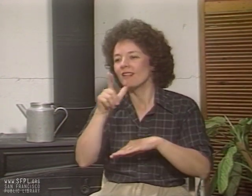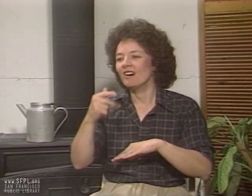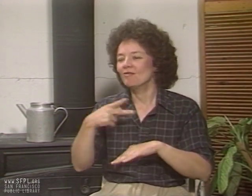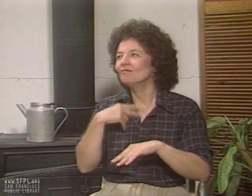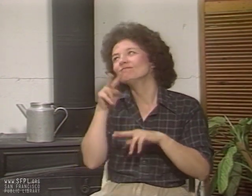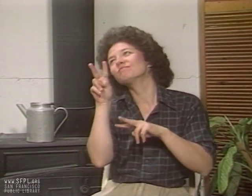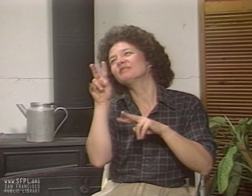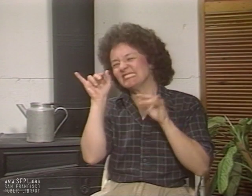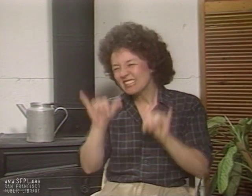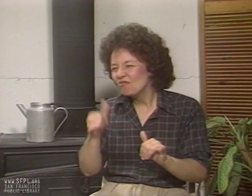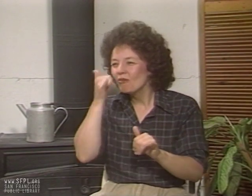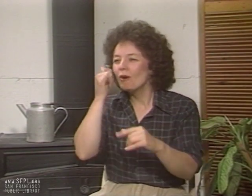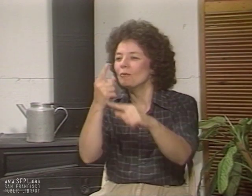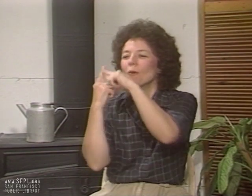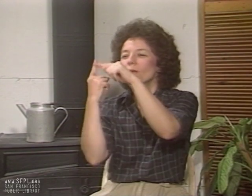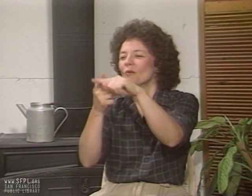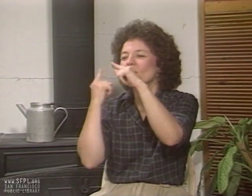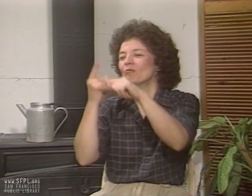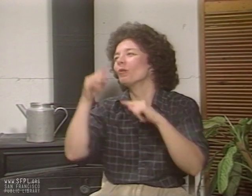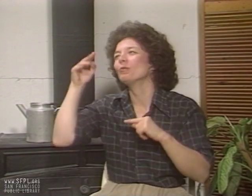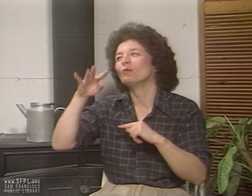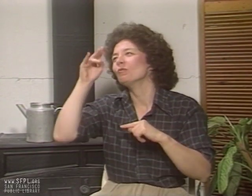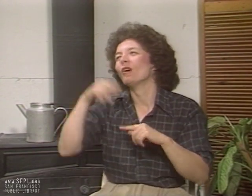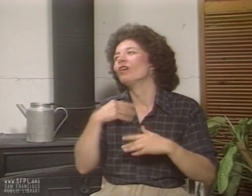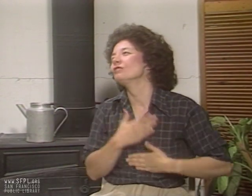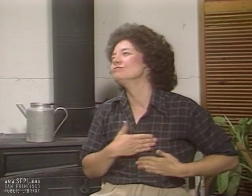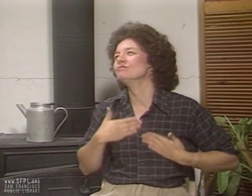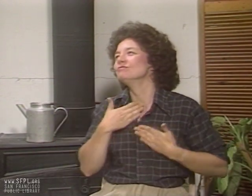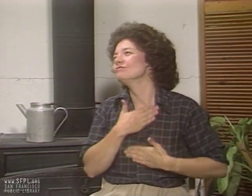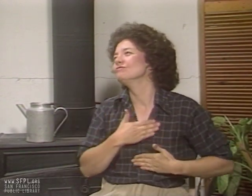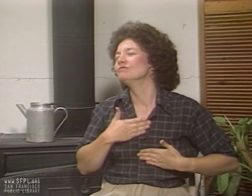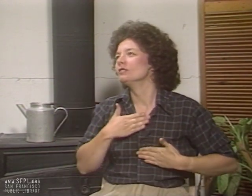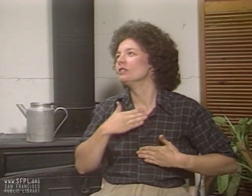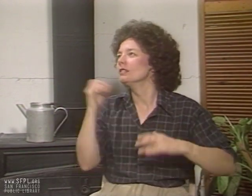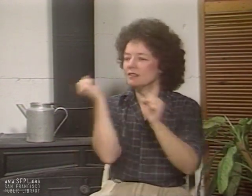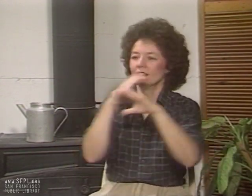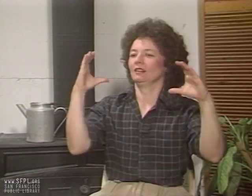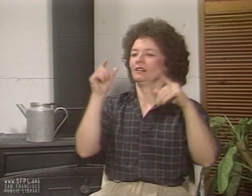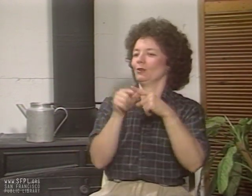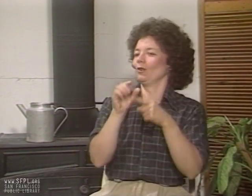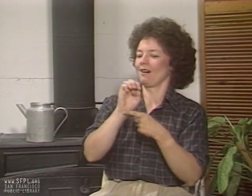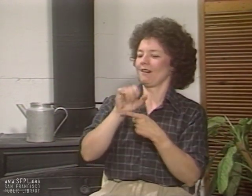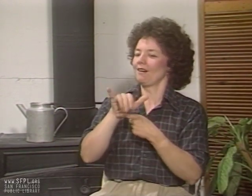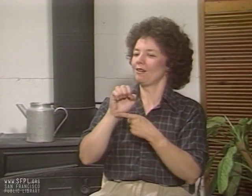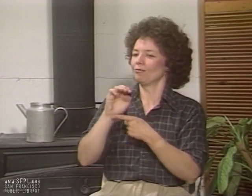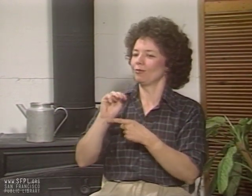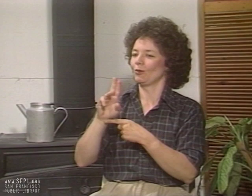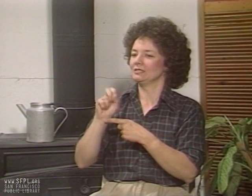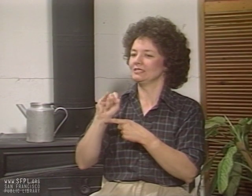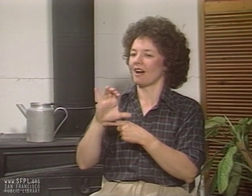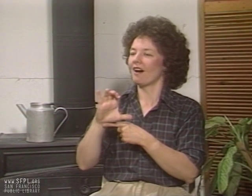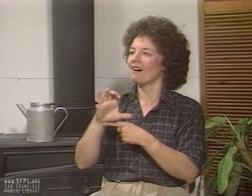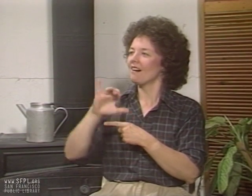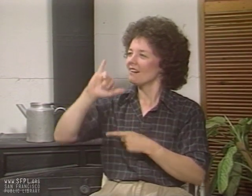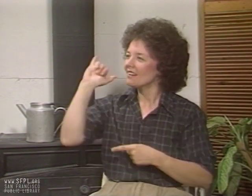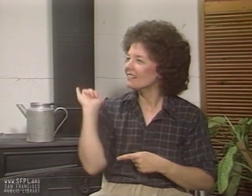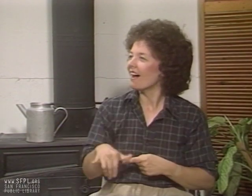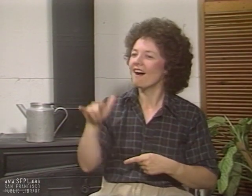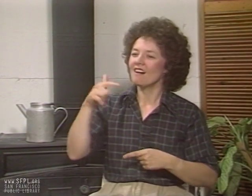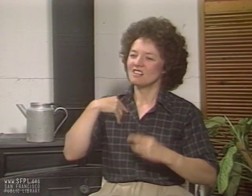curling up in Mother's lap during long car rides to stare out at the changing skyline, and I realized that such visual rhythm had always been